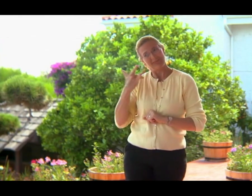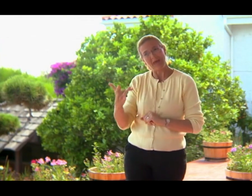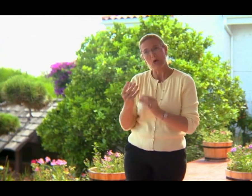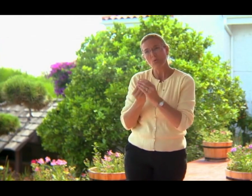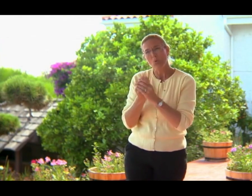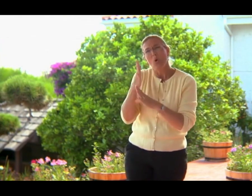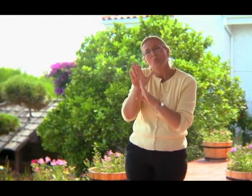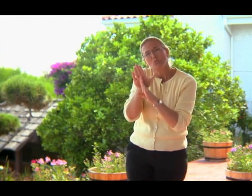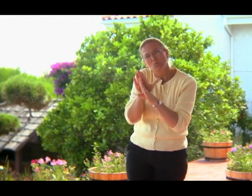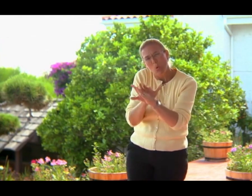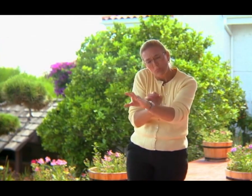in size.